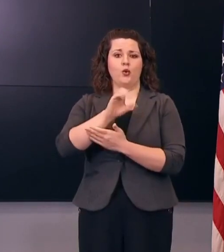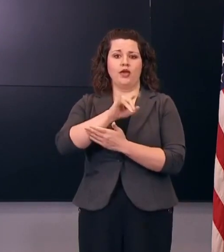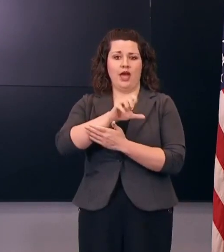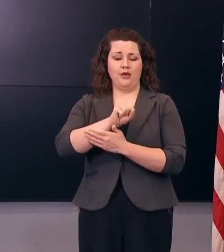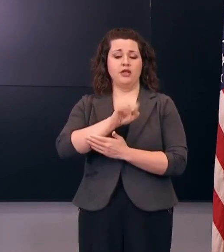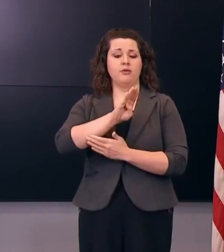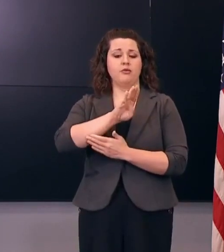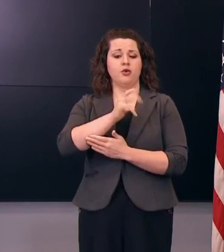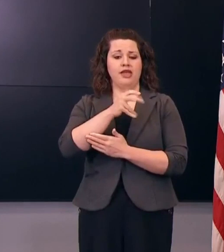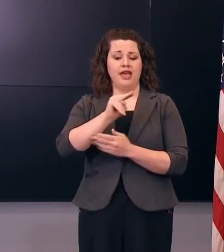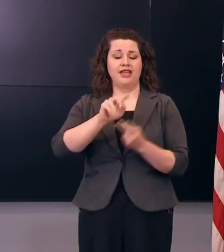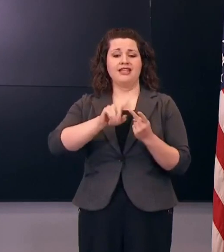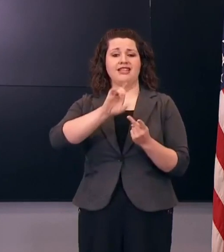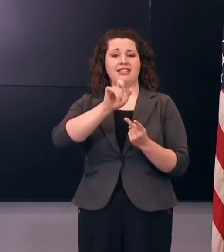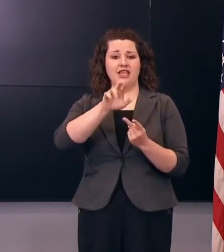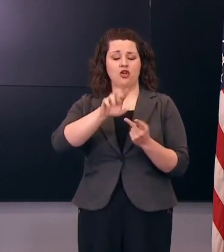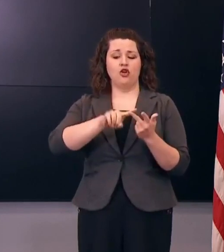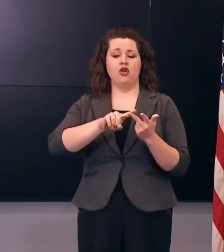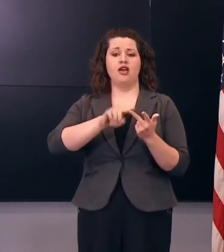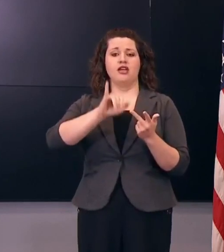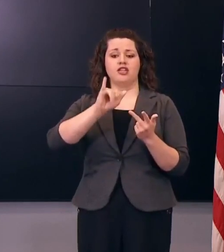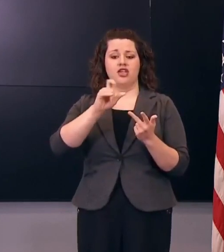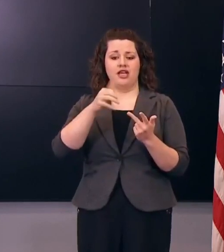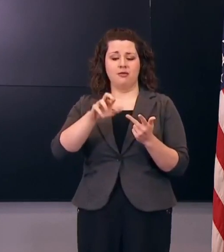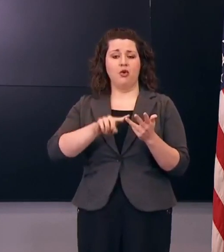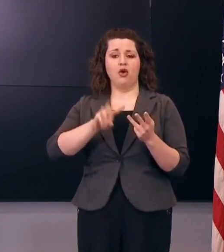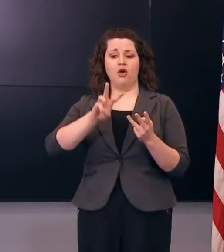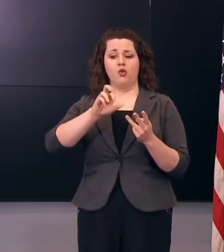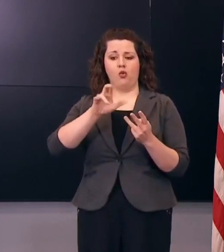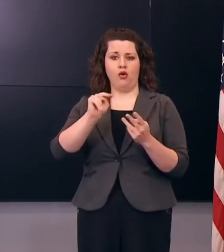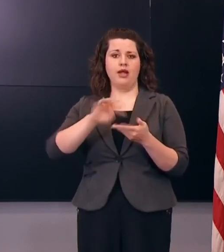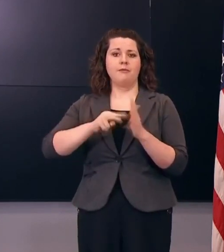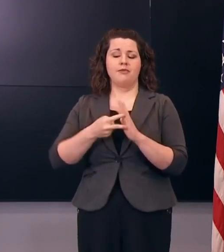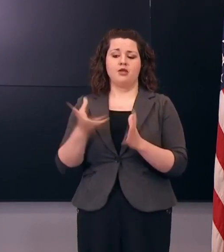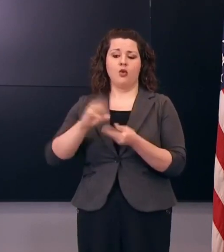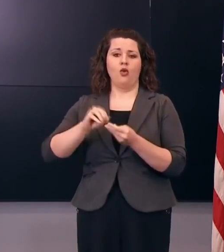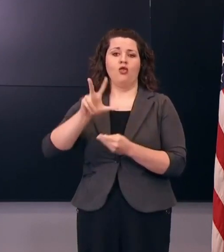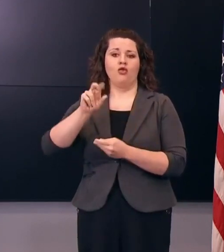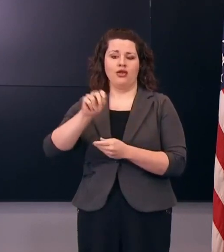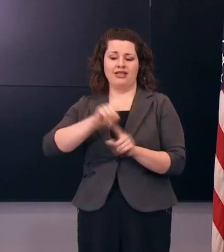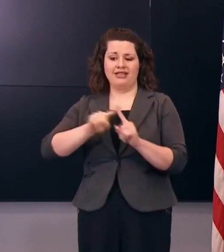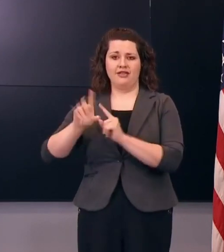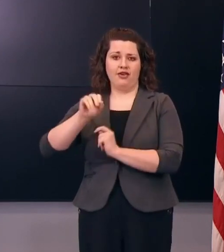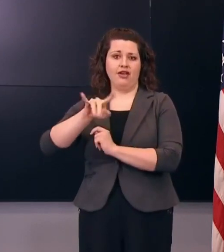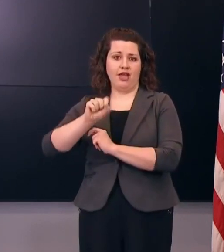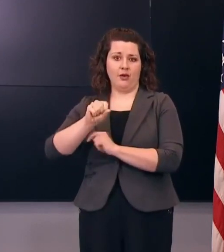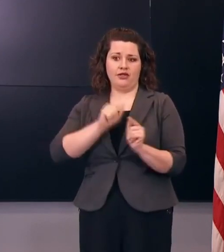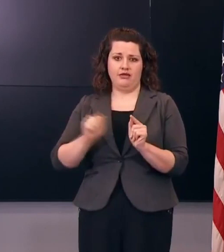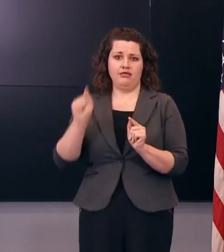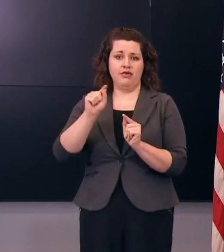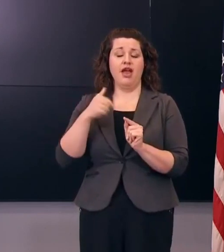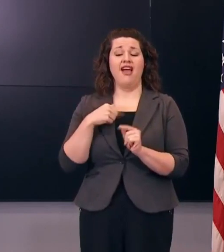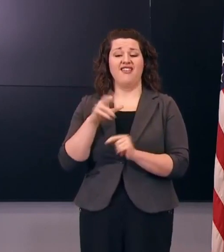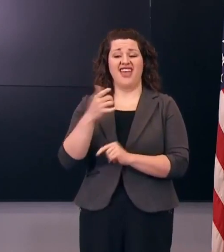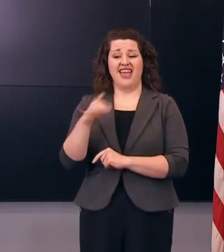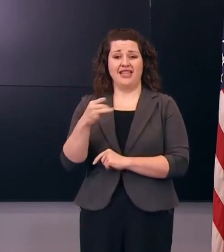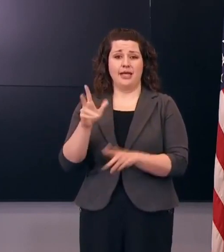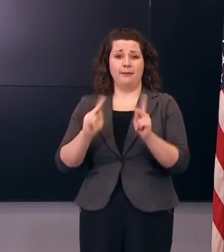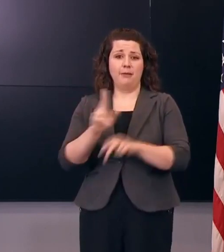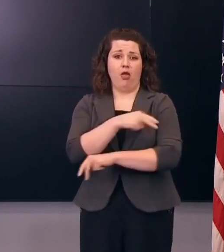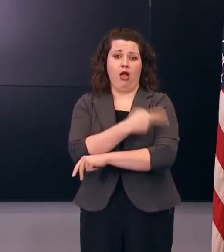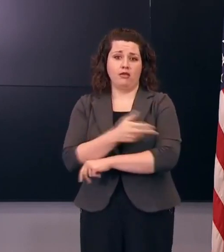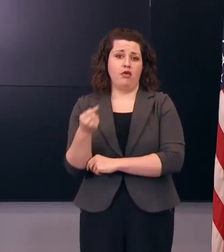Buchanan, Cedar, Jasper, and Warren, for a total of 30 counties. We have 18 hospitalized as of